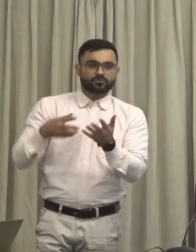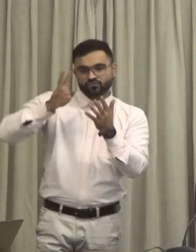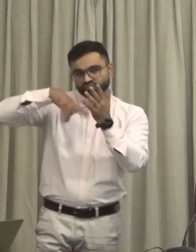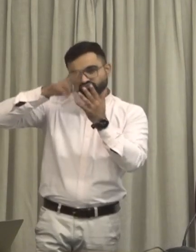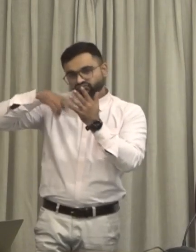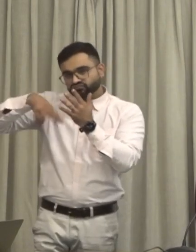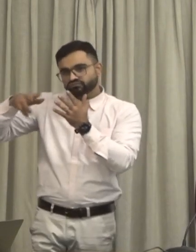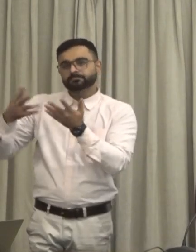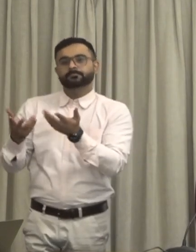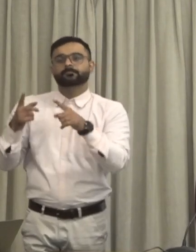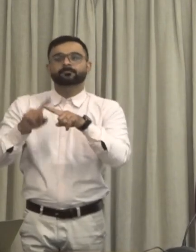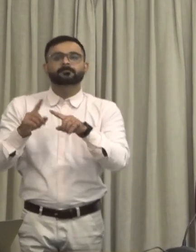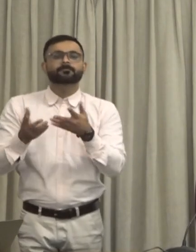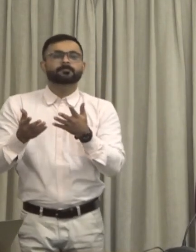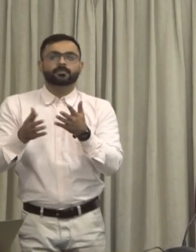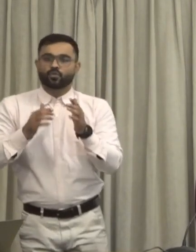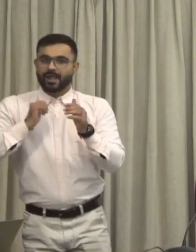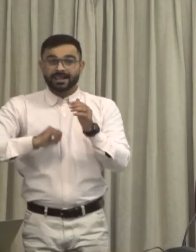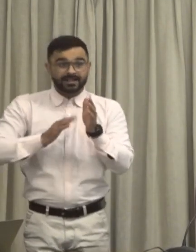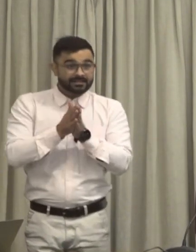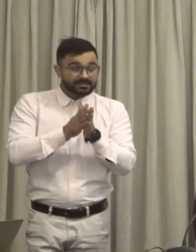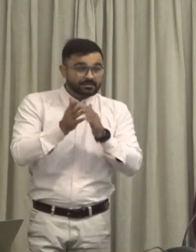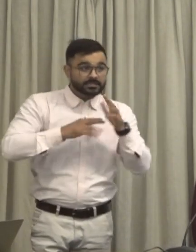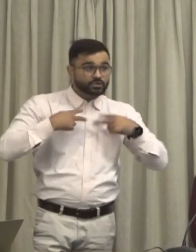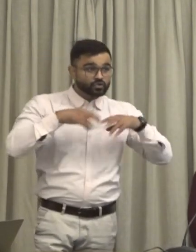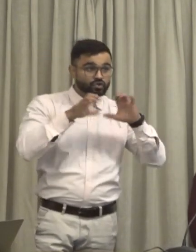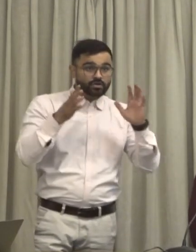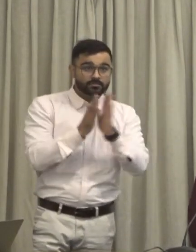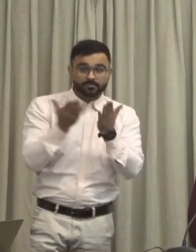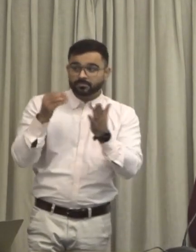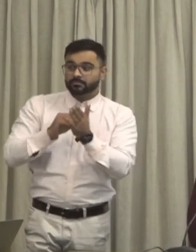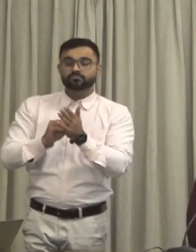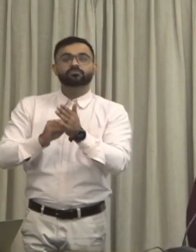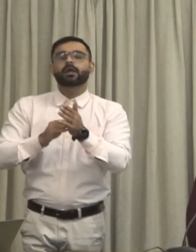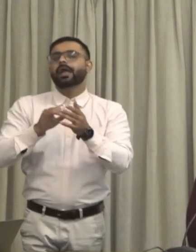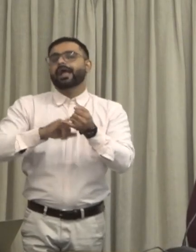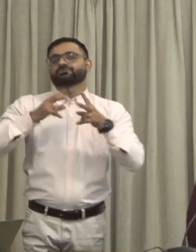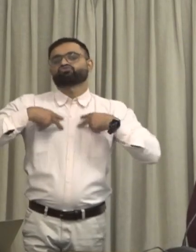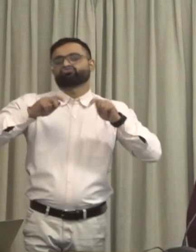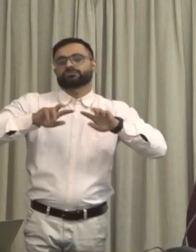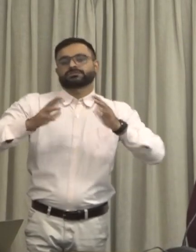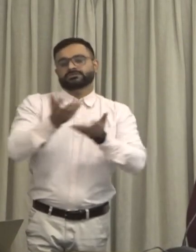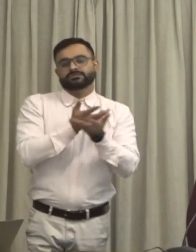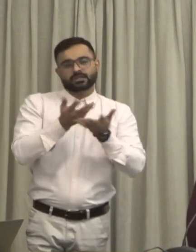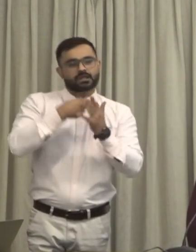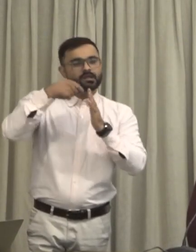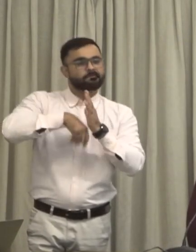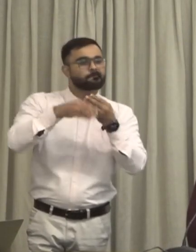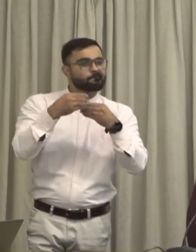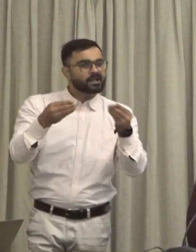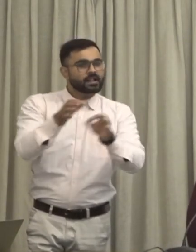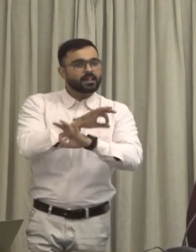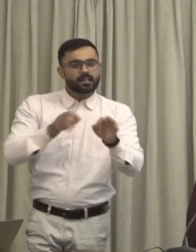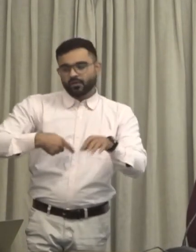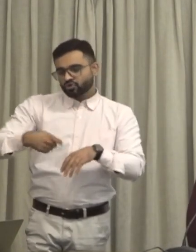it in the fashion of constitution benches of the Supreme Court. But there's a lot of interesting material there